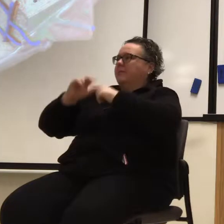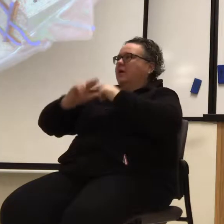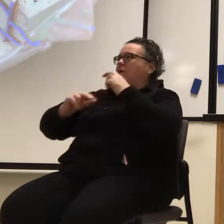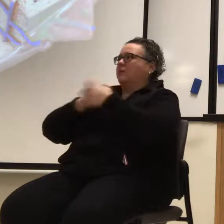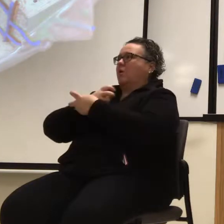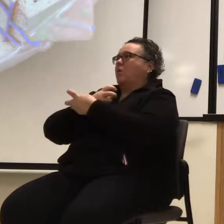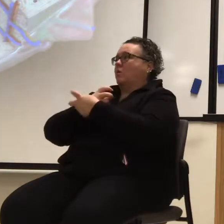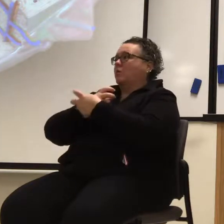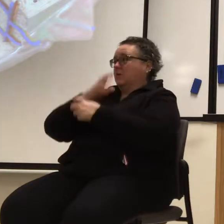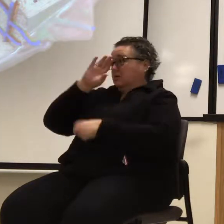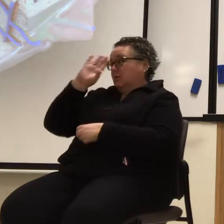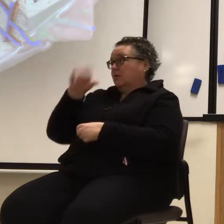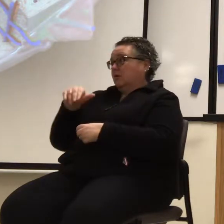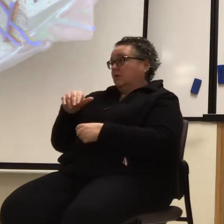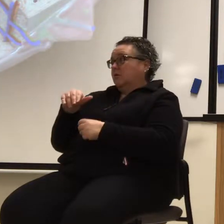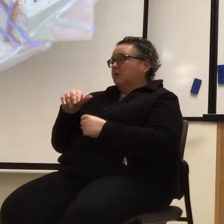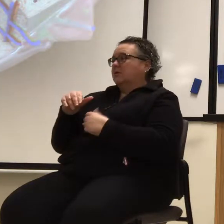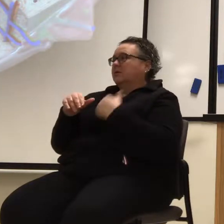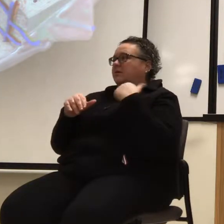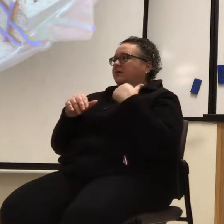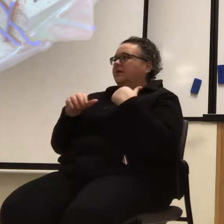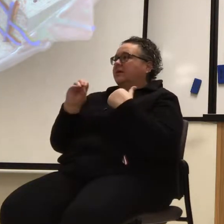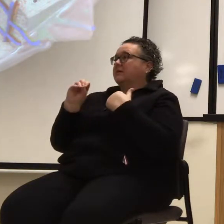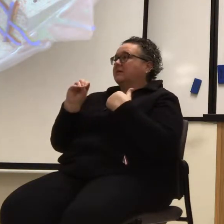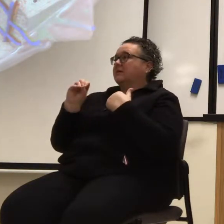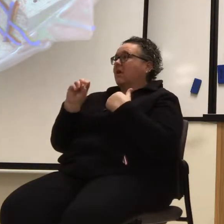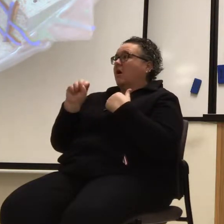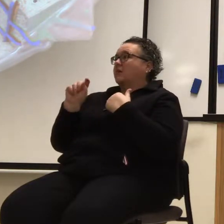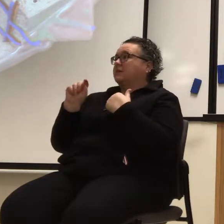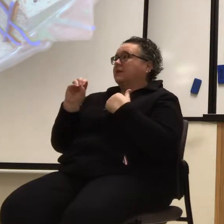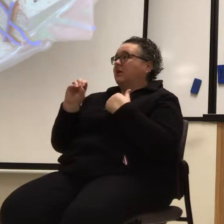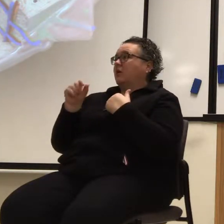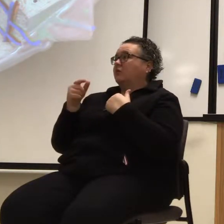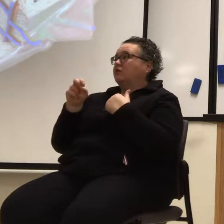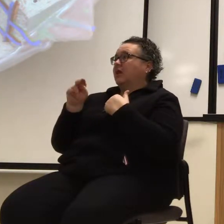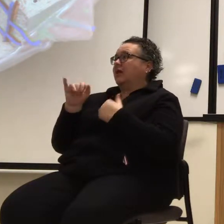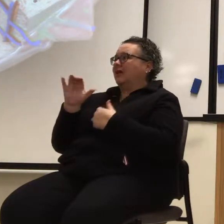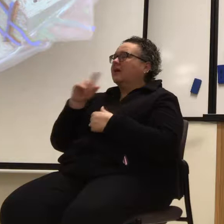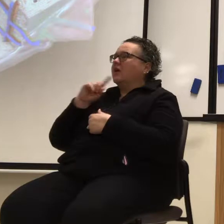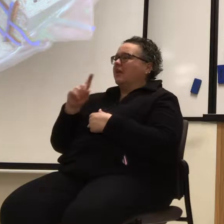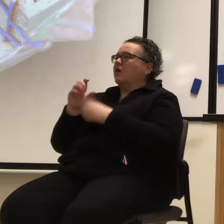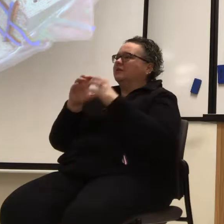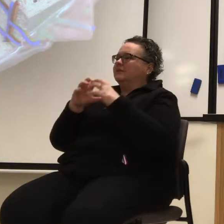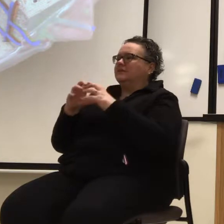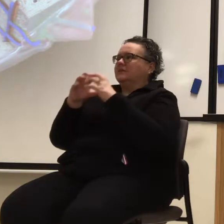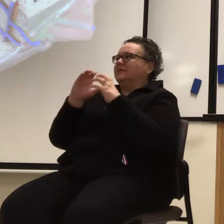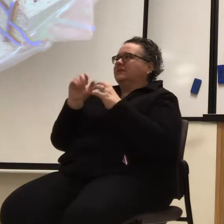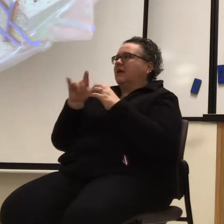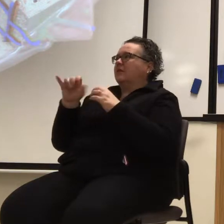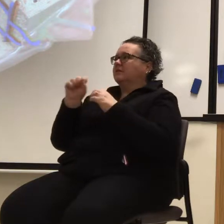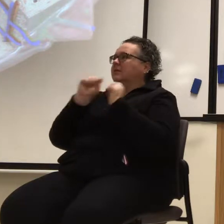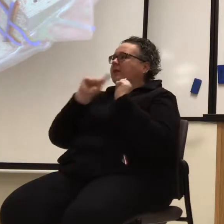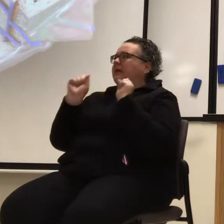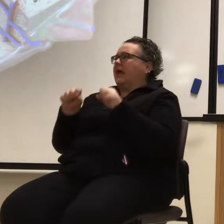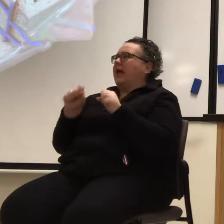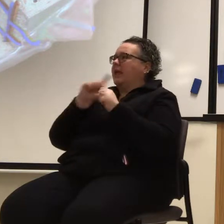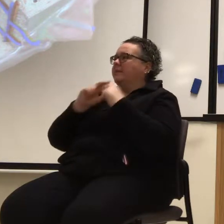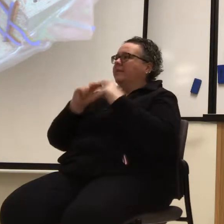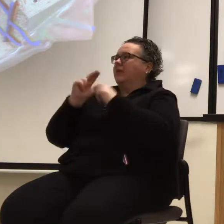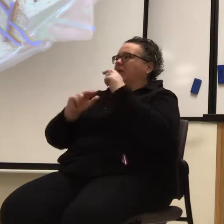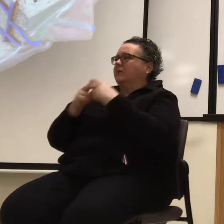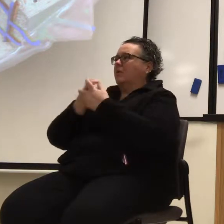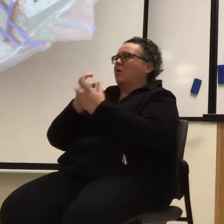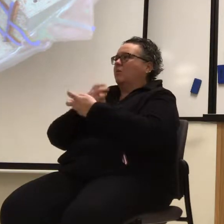So know that. These osteogenic layers, the cells that can kind of build layers of bone from the